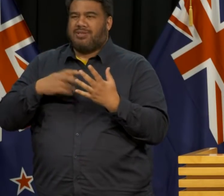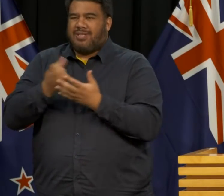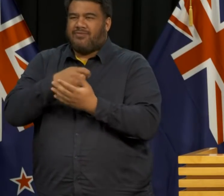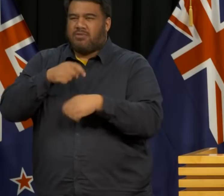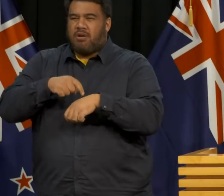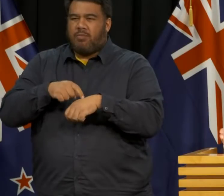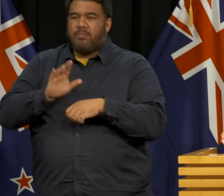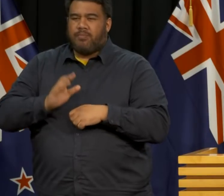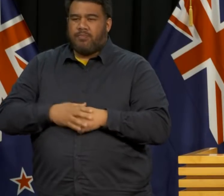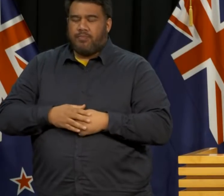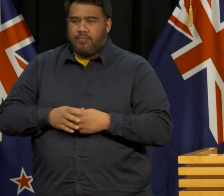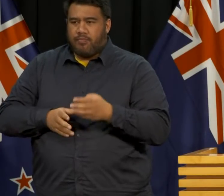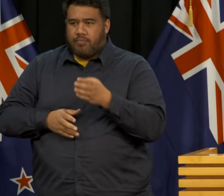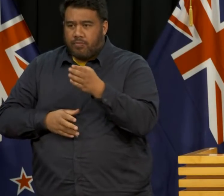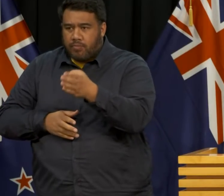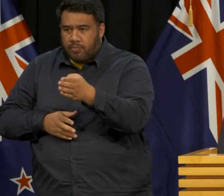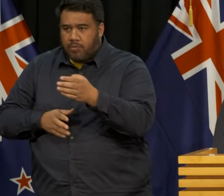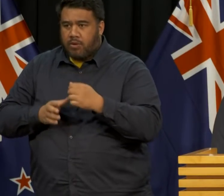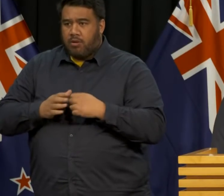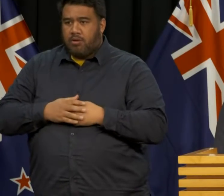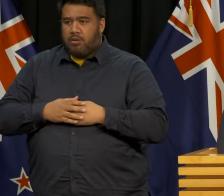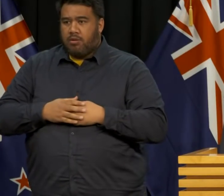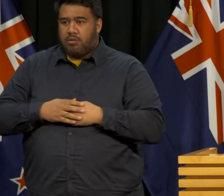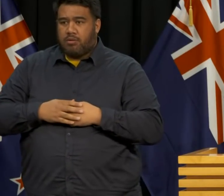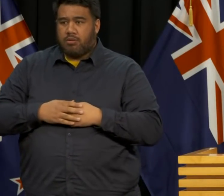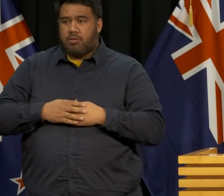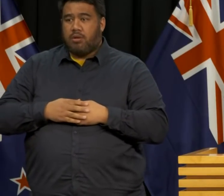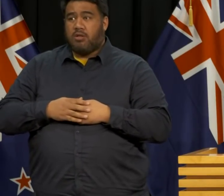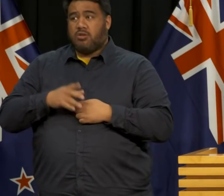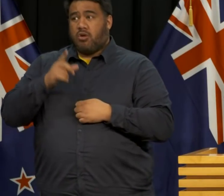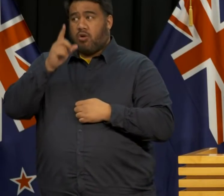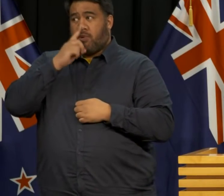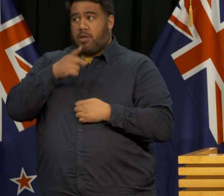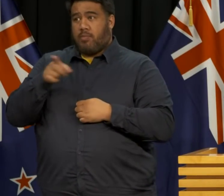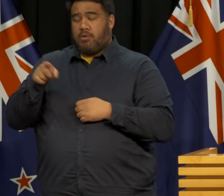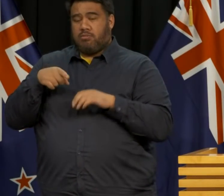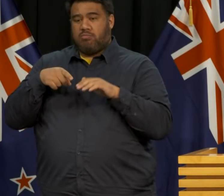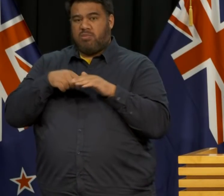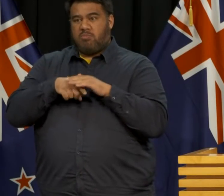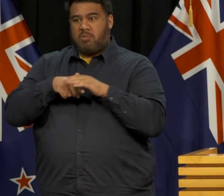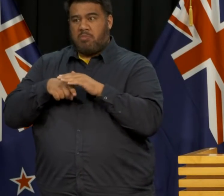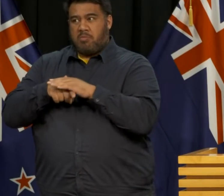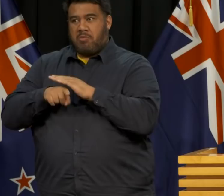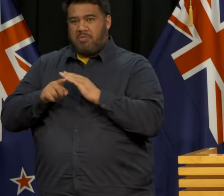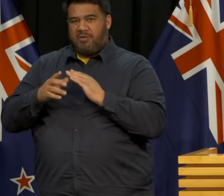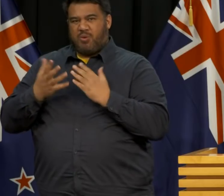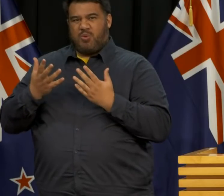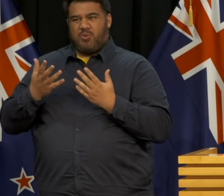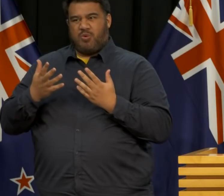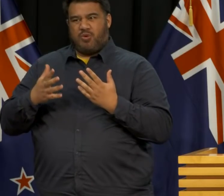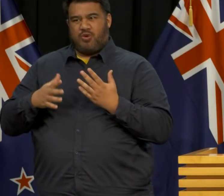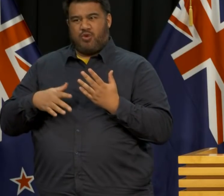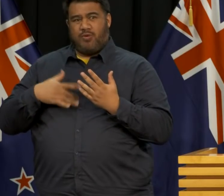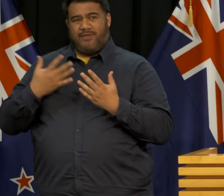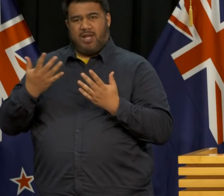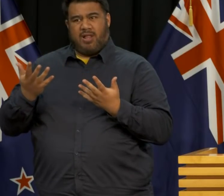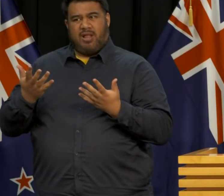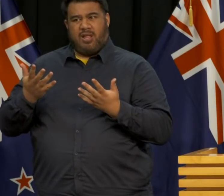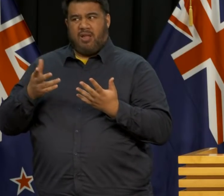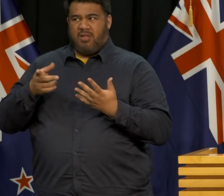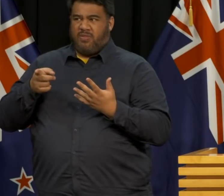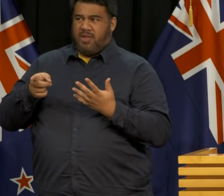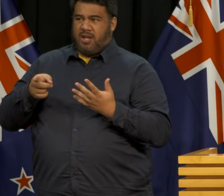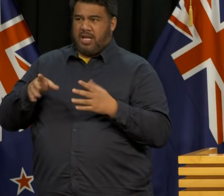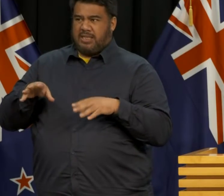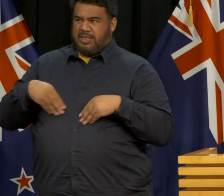it. So, current level of breaches, I should say, is acceptable? Sorry, was that? Do you think the current level of breaches at the border